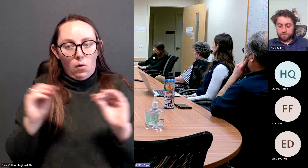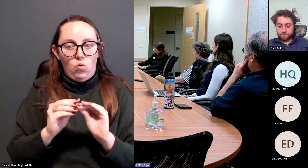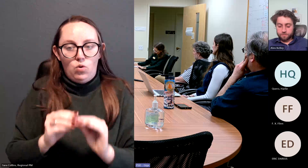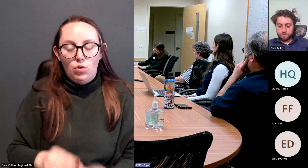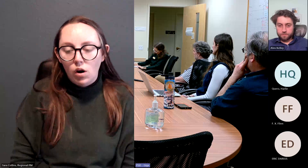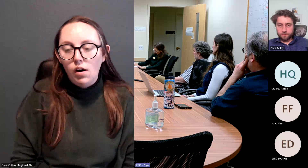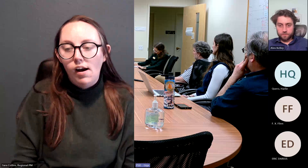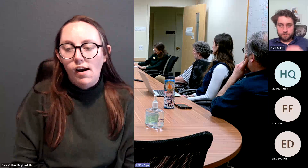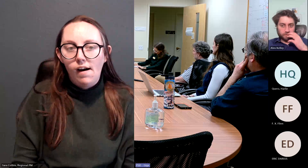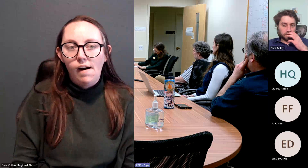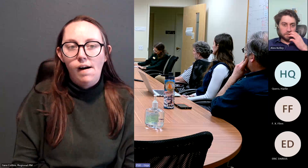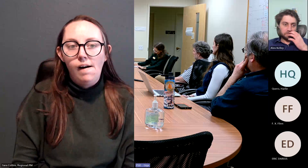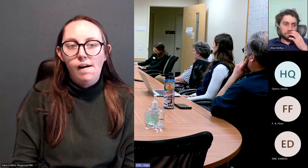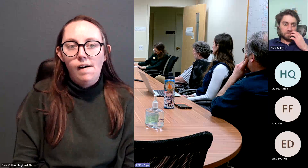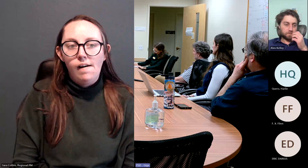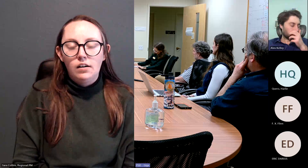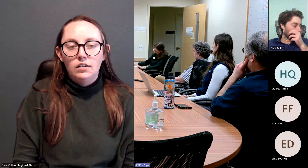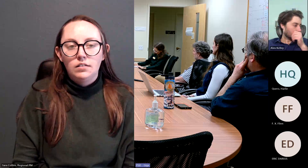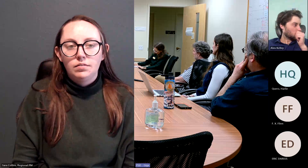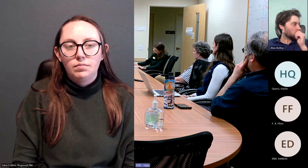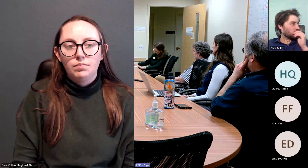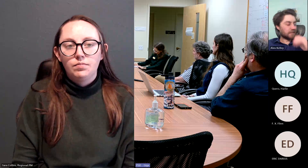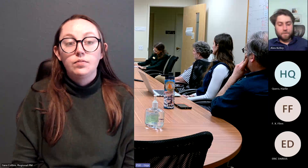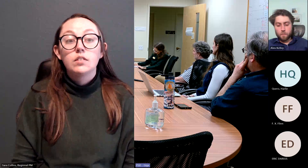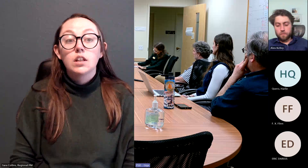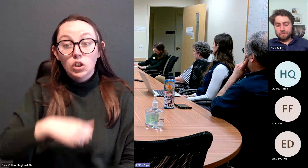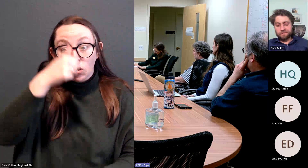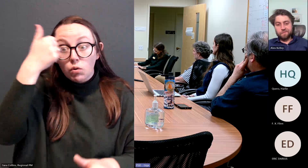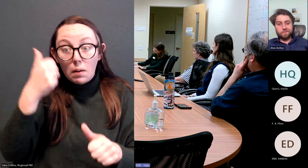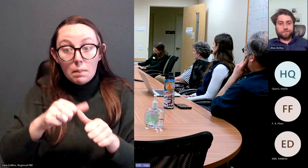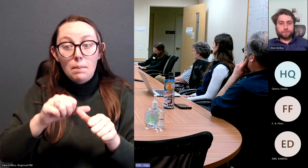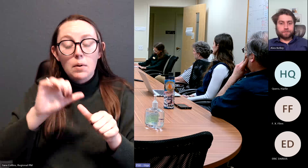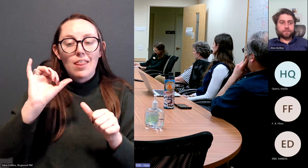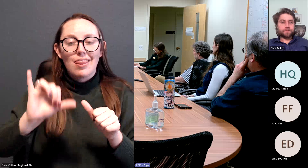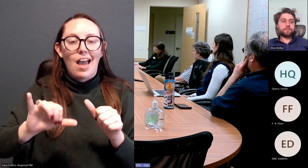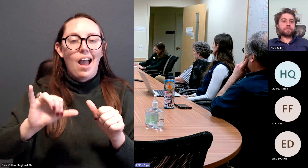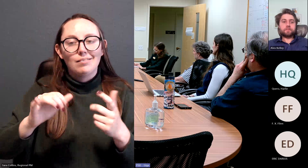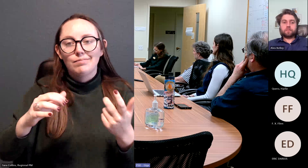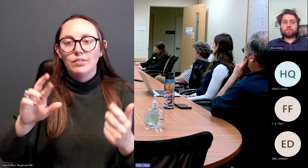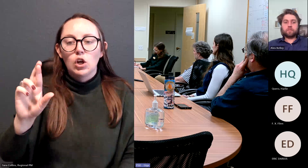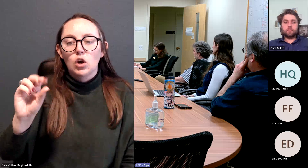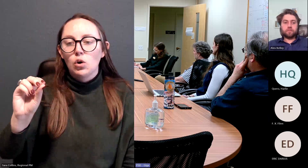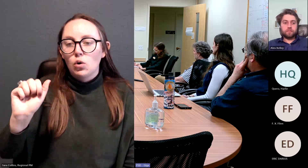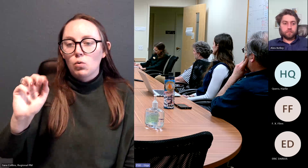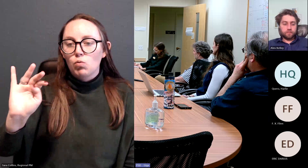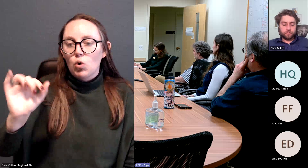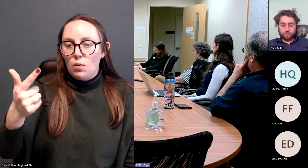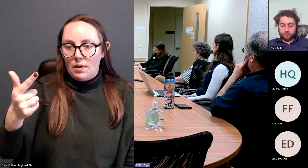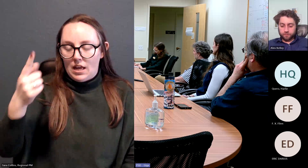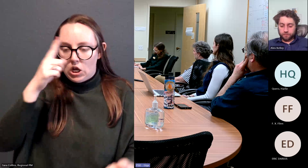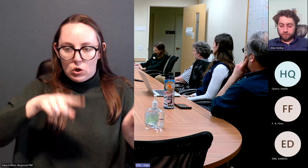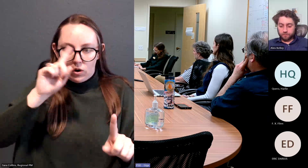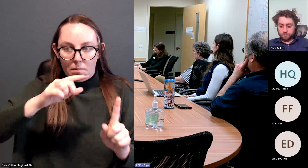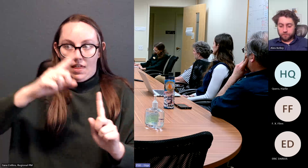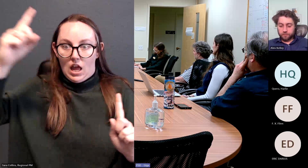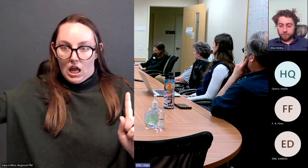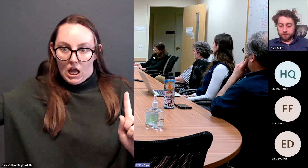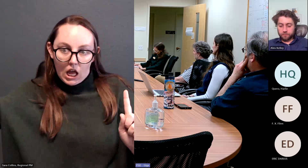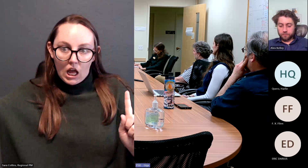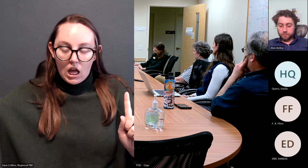there's a potential to use those roaming agreements in that spectrum in a way that generates revenue to maintain the public safety